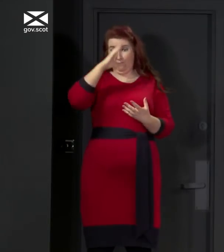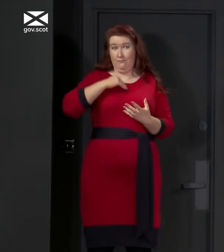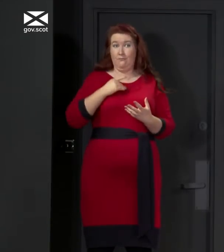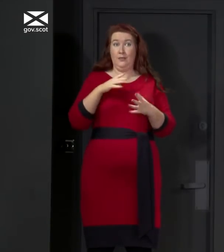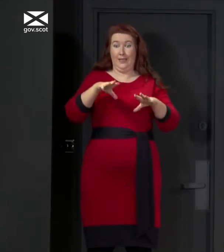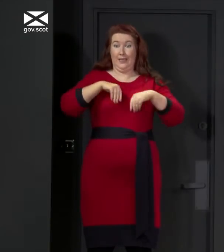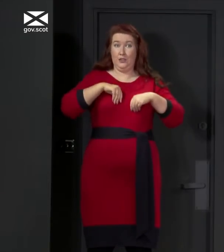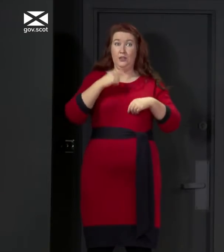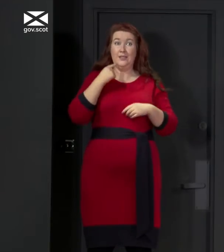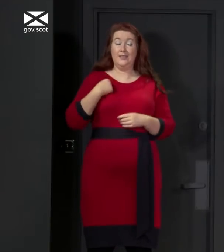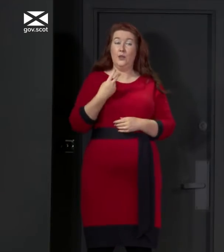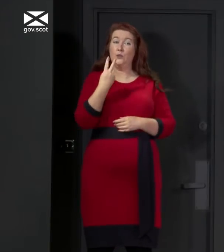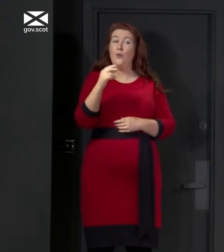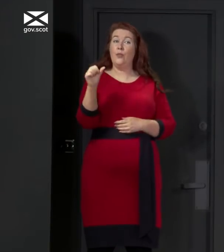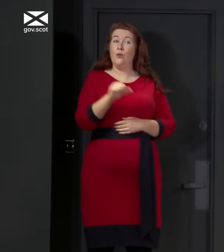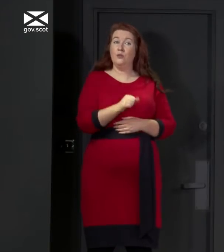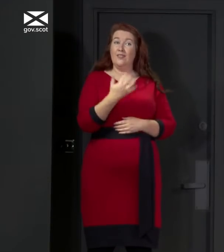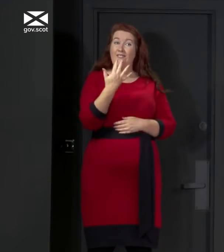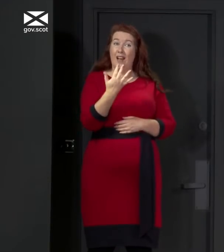was